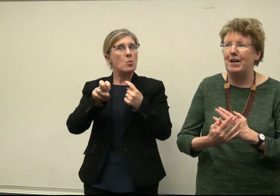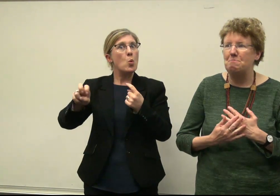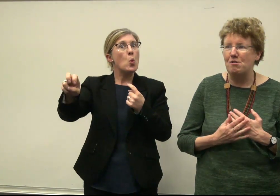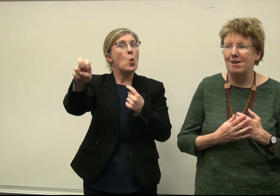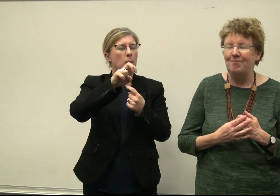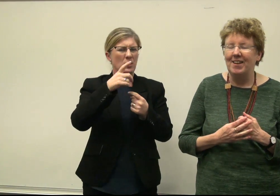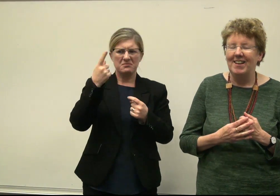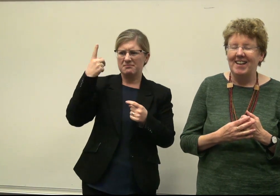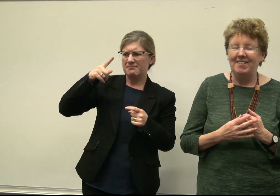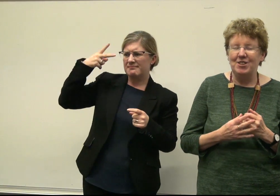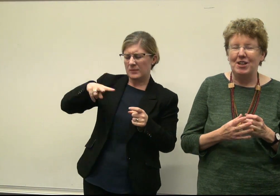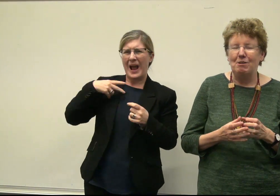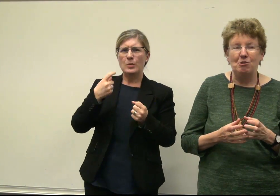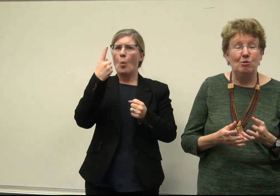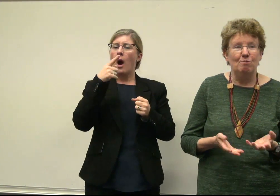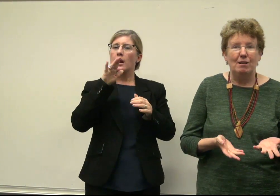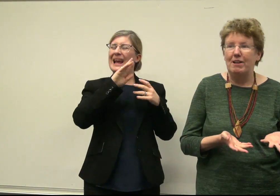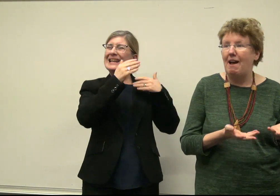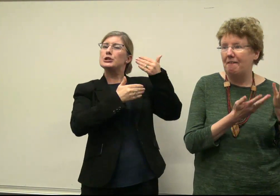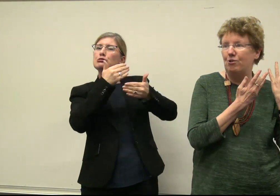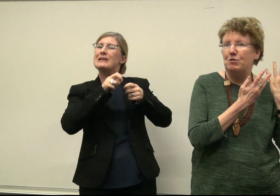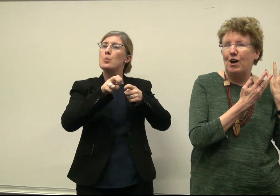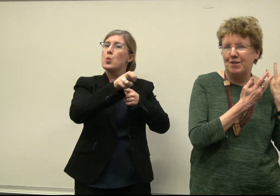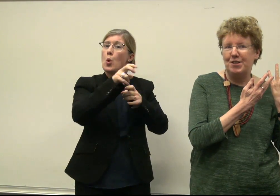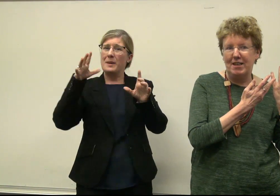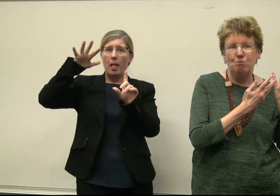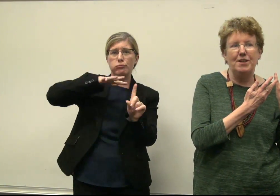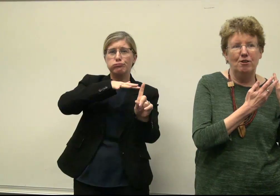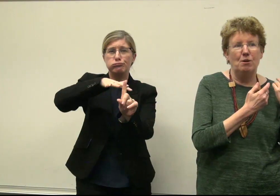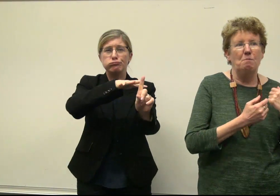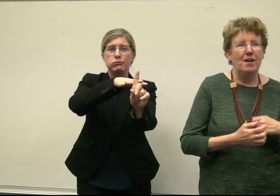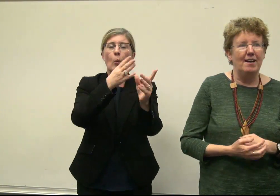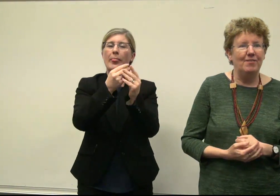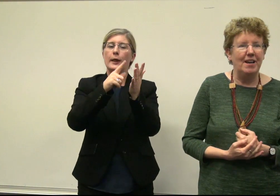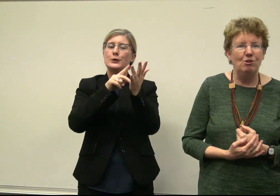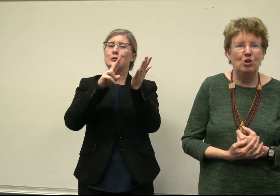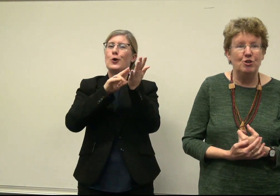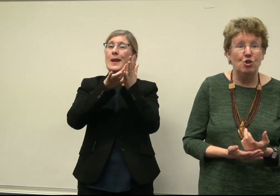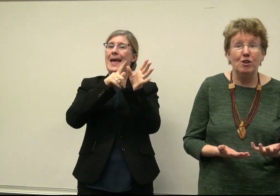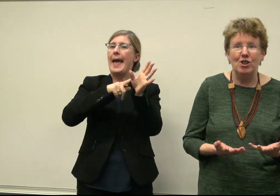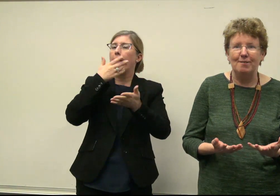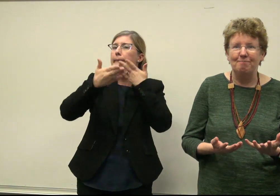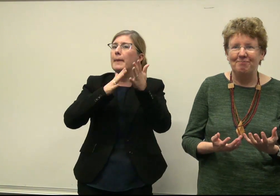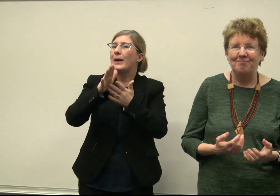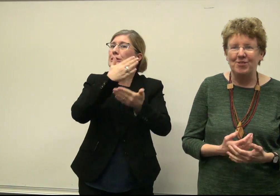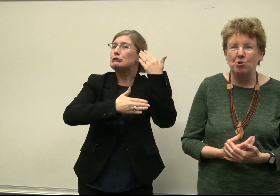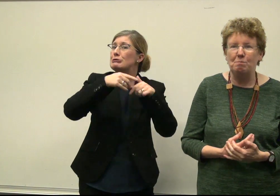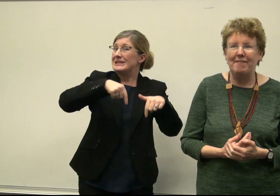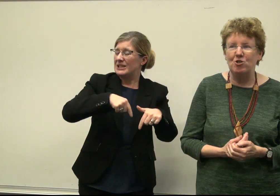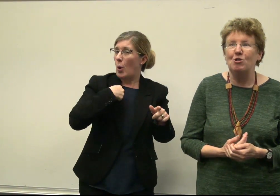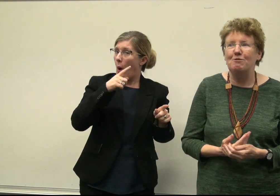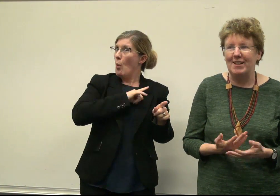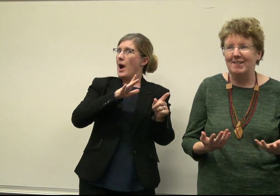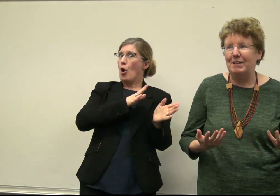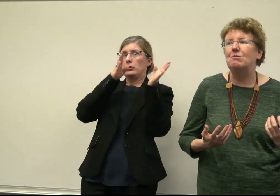around Edinburgh. And this time we thought, well, they're at the foot of Arthur's Seat, why not go up there and have a look at the geology and talk